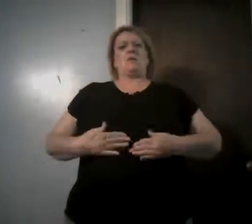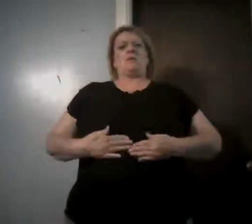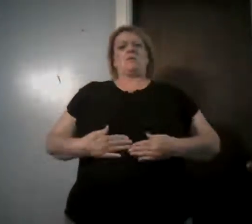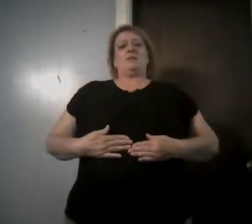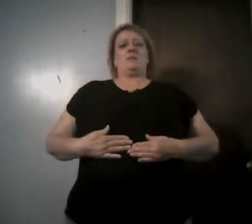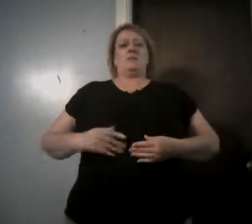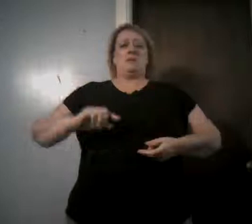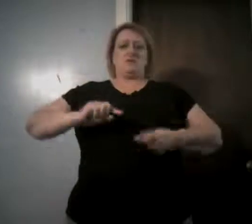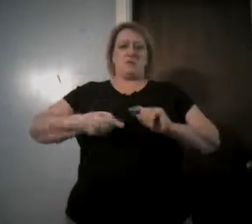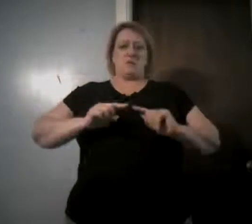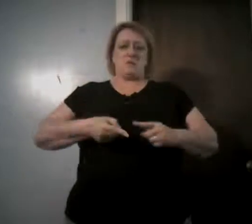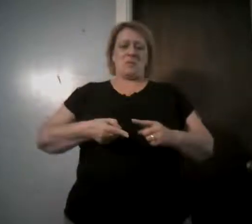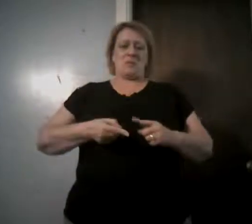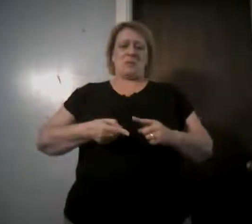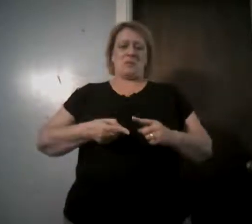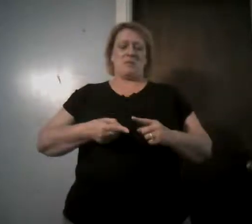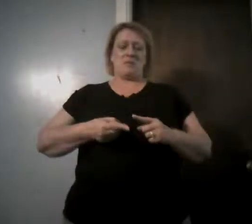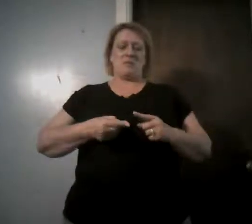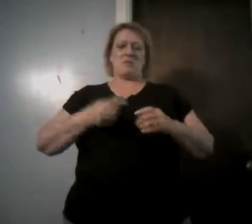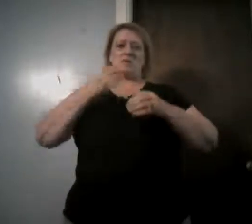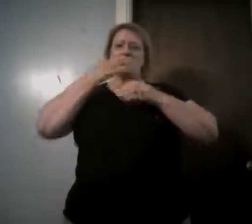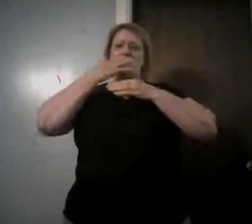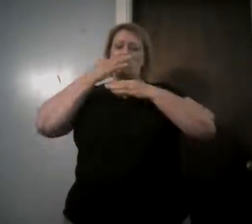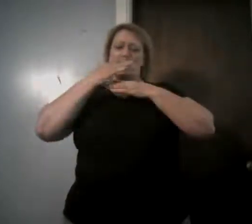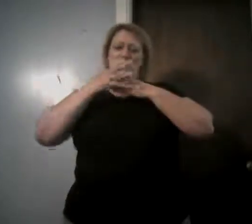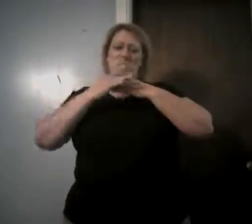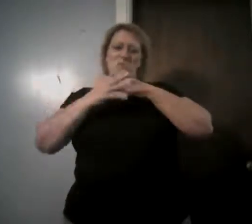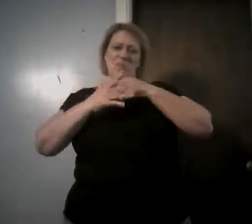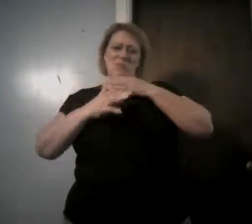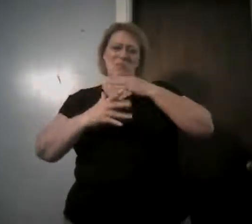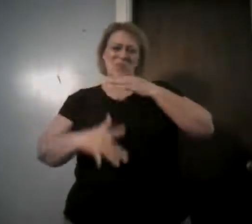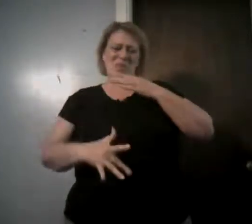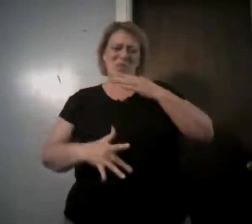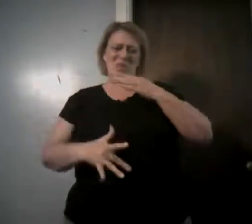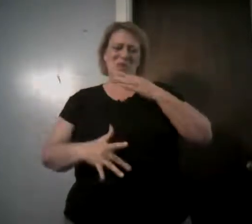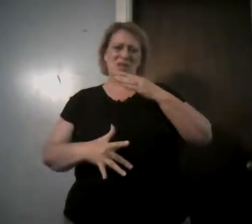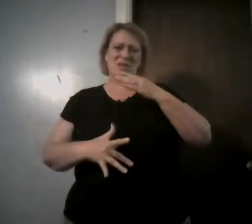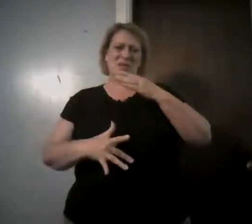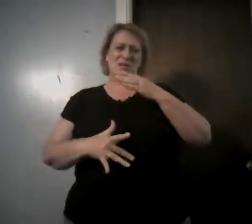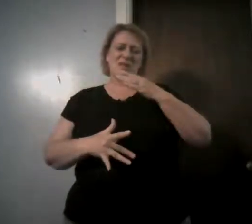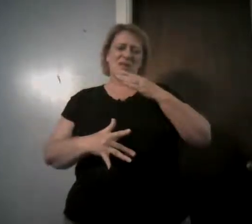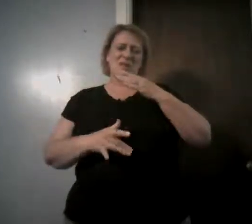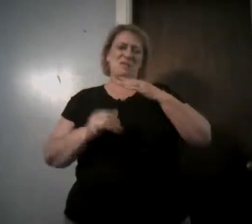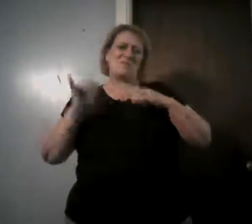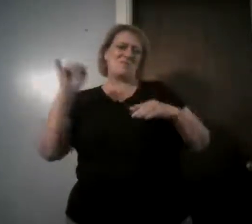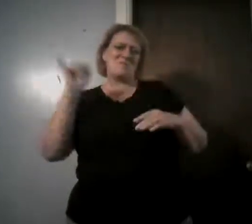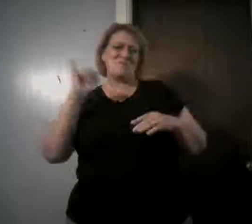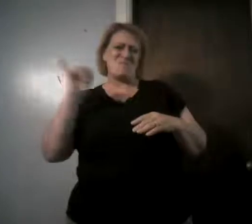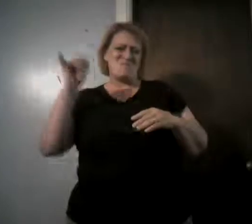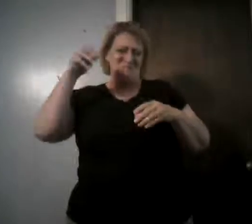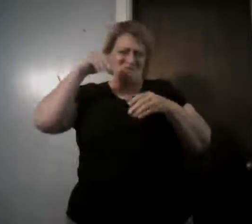They may bleed, become infected, and cause fever, chills, or other signs of infection.